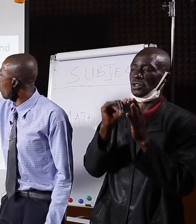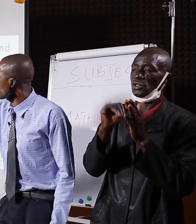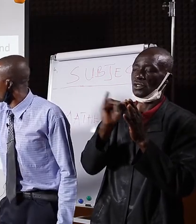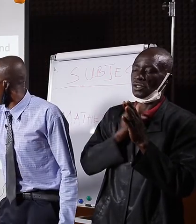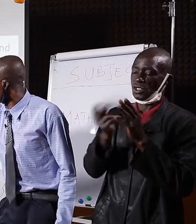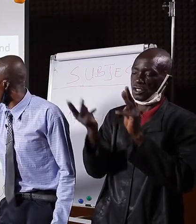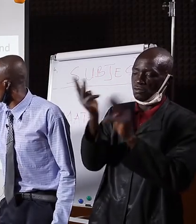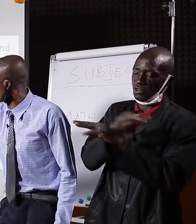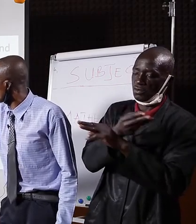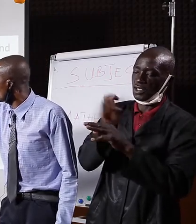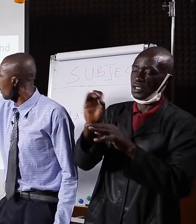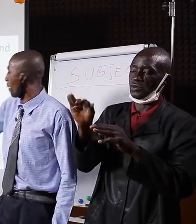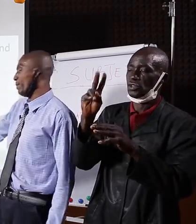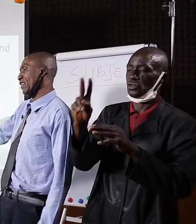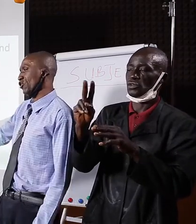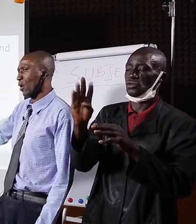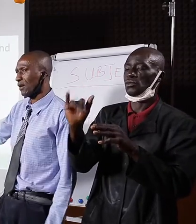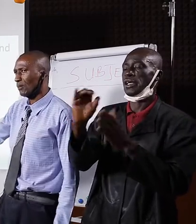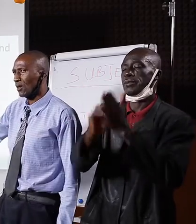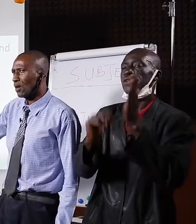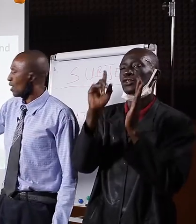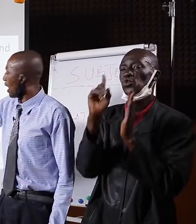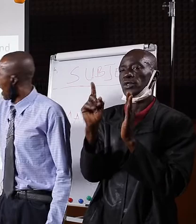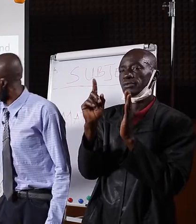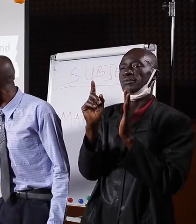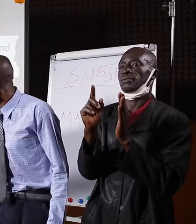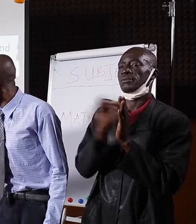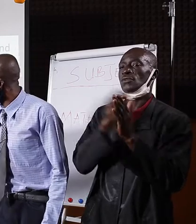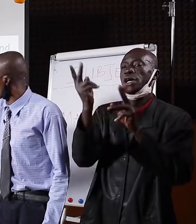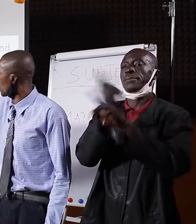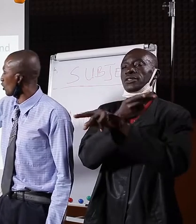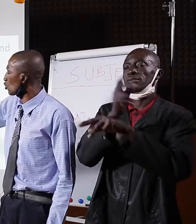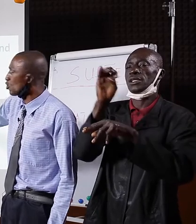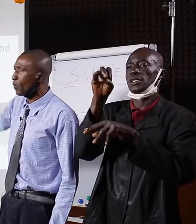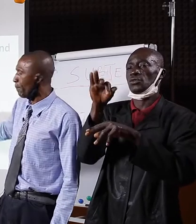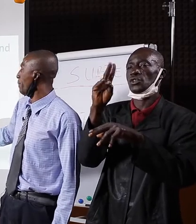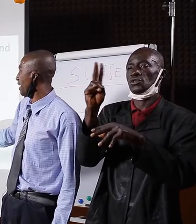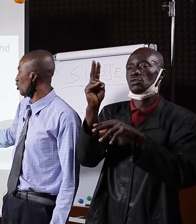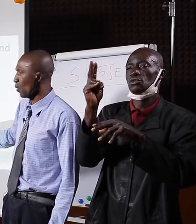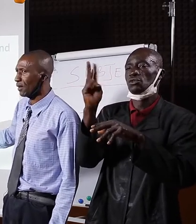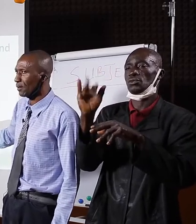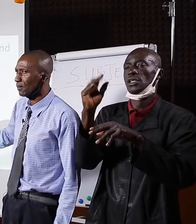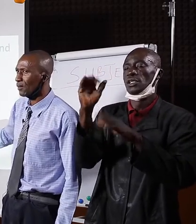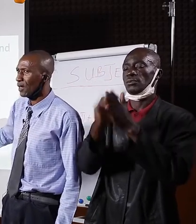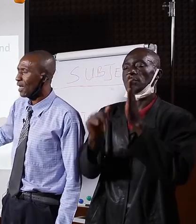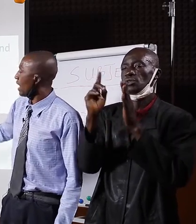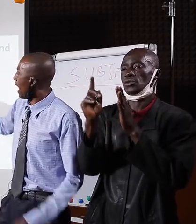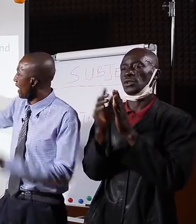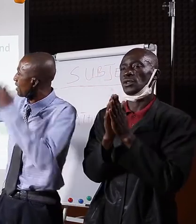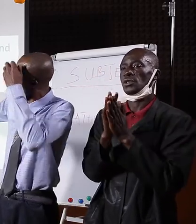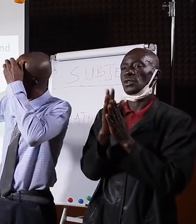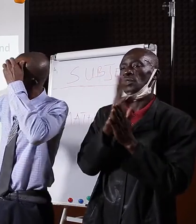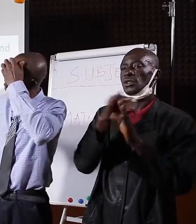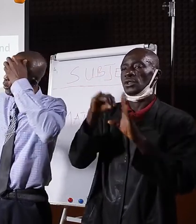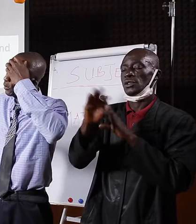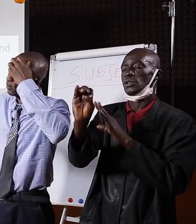I multiply equation 2 by minus 1. I multiply equation 2 by minus 1. And